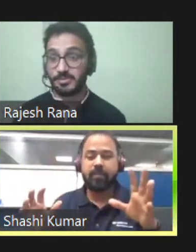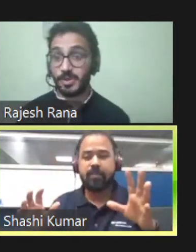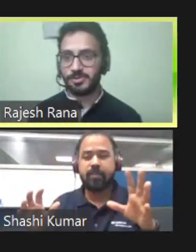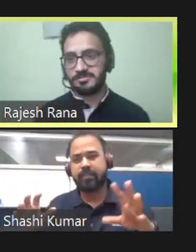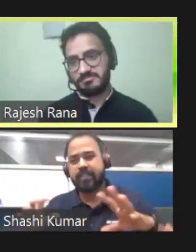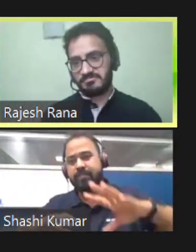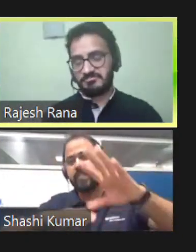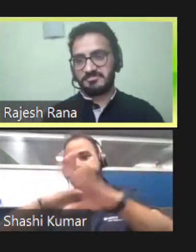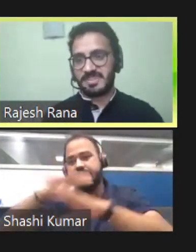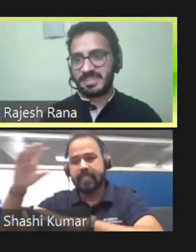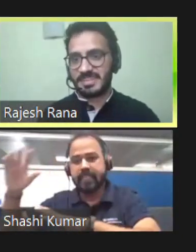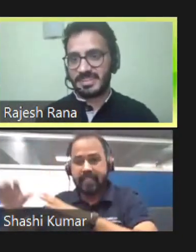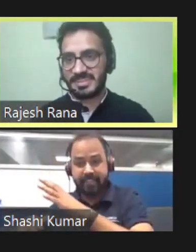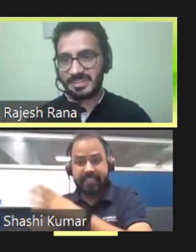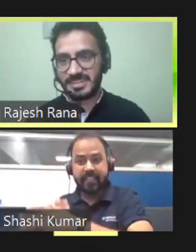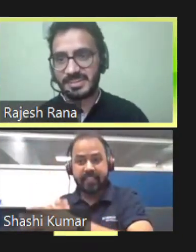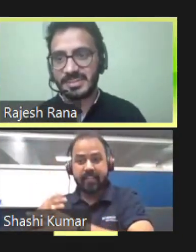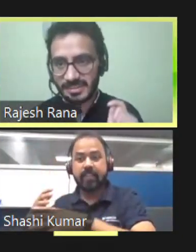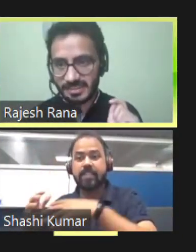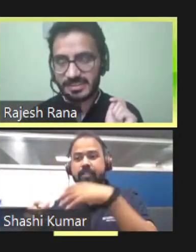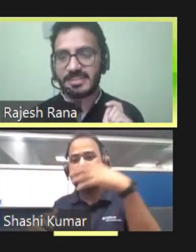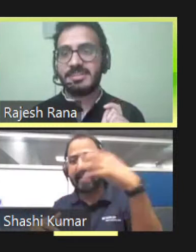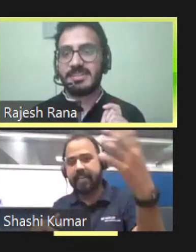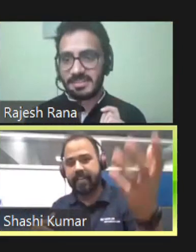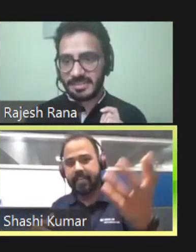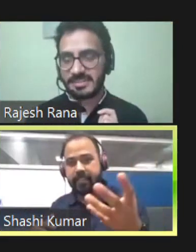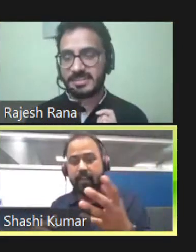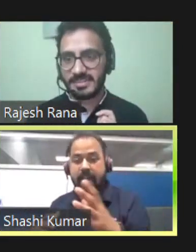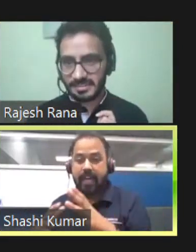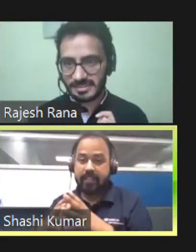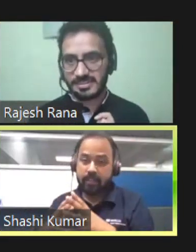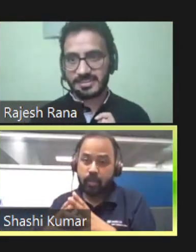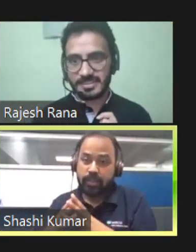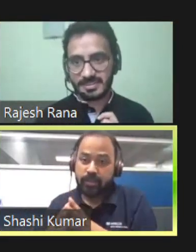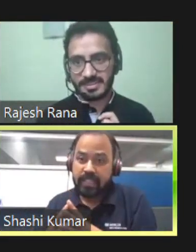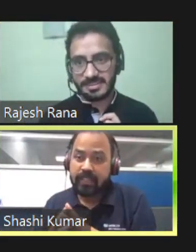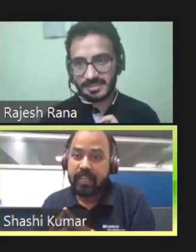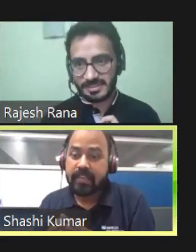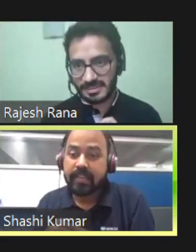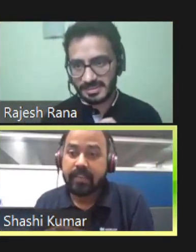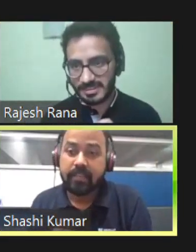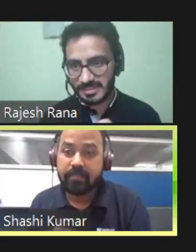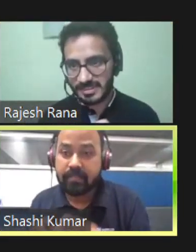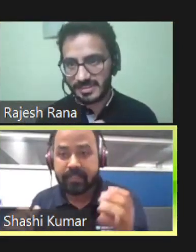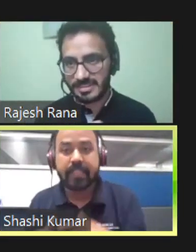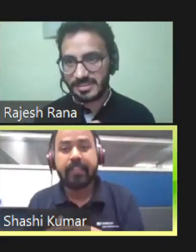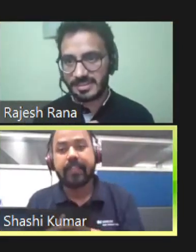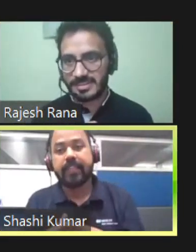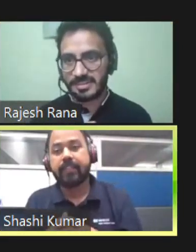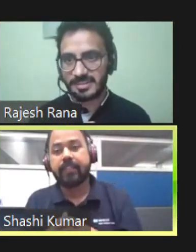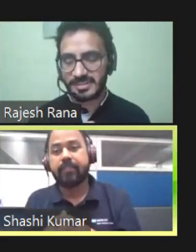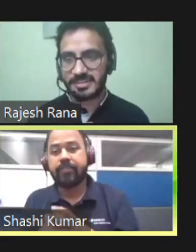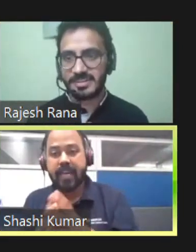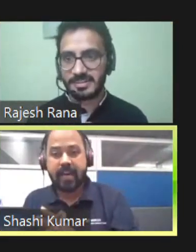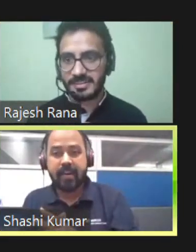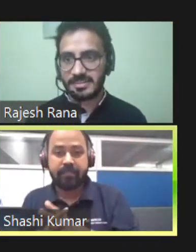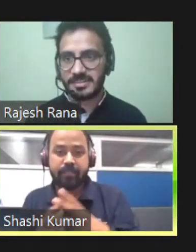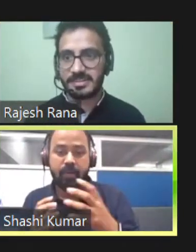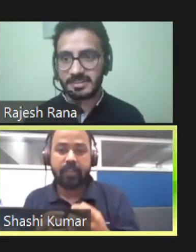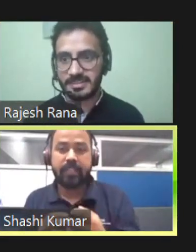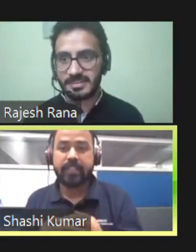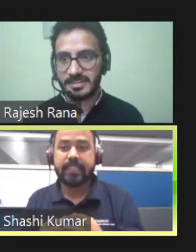right? Because of the different regional touch, dialect. And that's a good news is that recently we